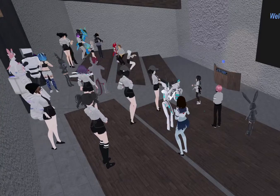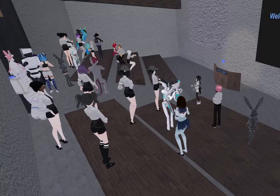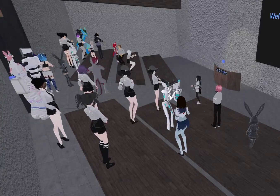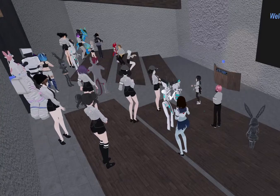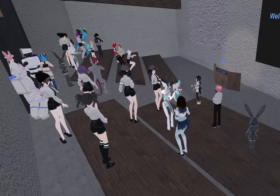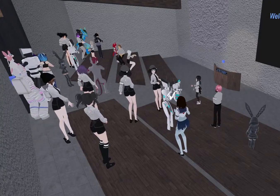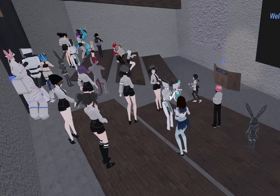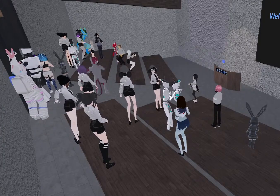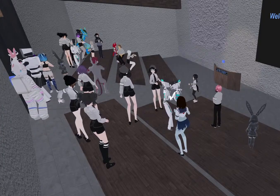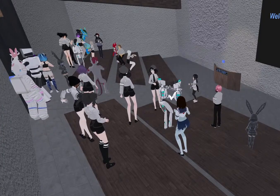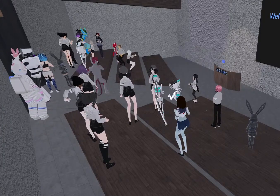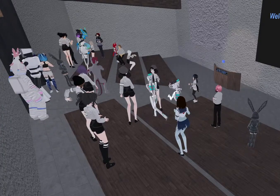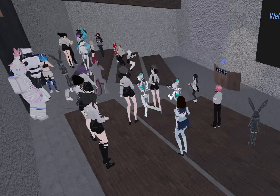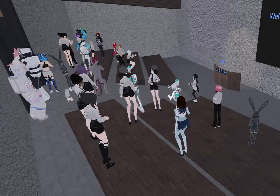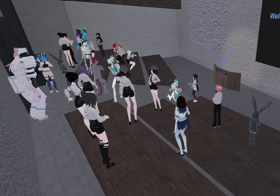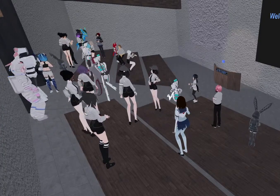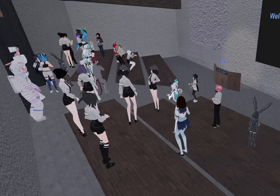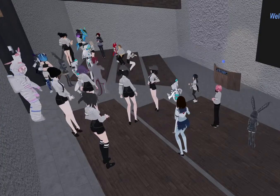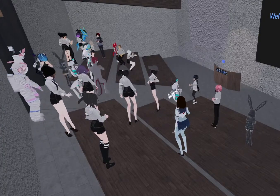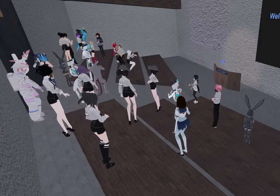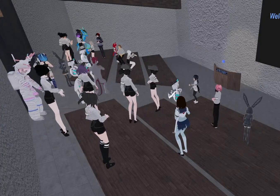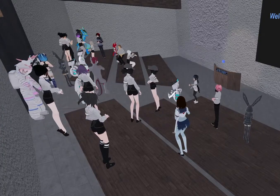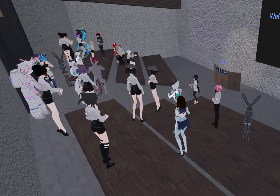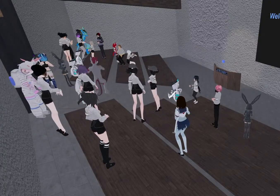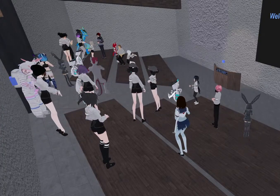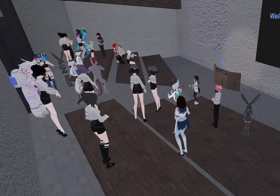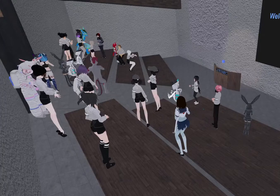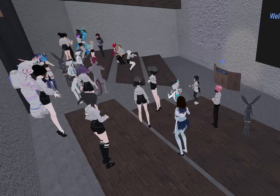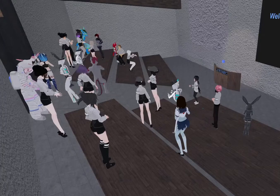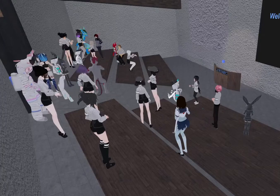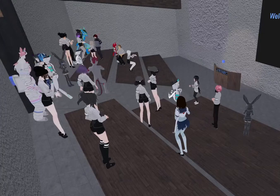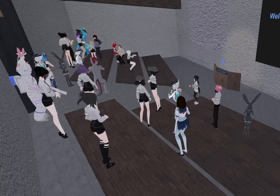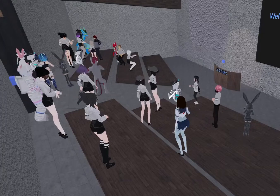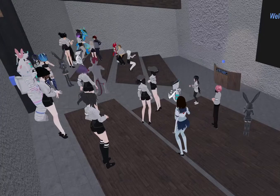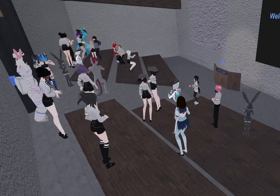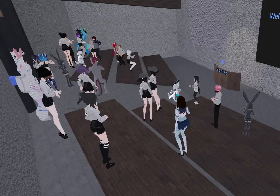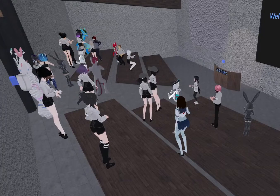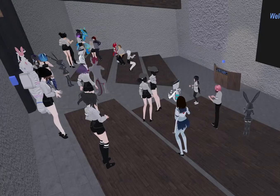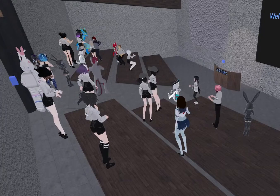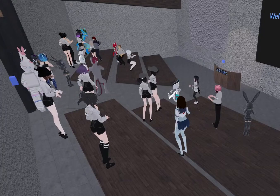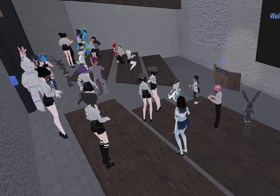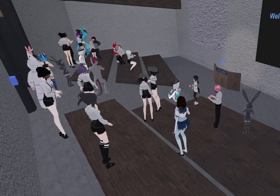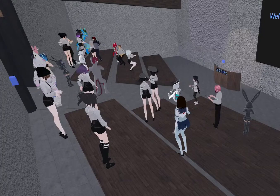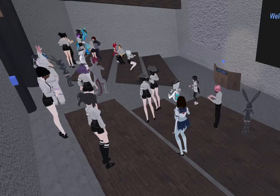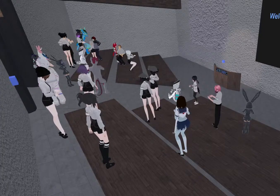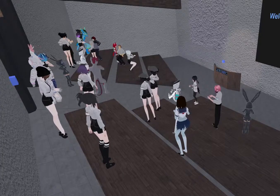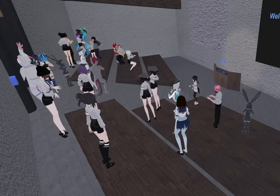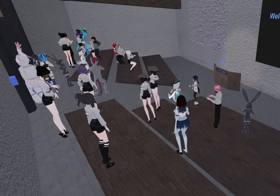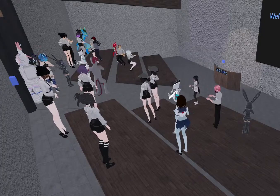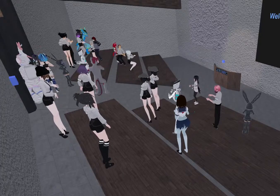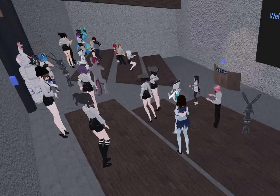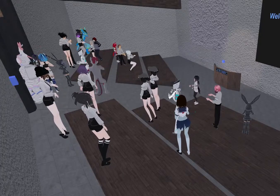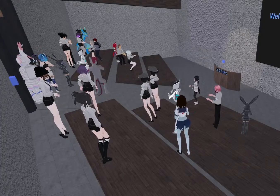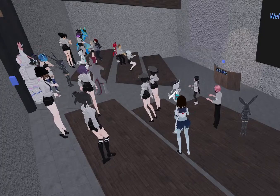Hi, Chris. I see you're Hello. enjoying the avatar. It's beautiful. As soon as Crow sees it.